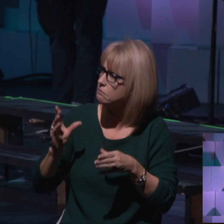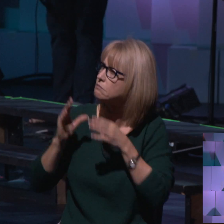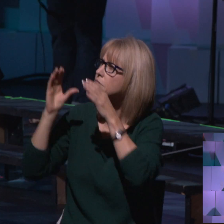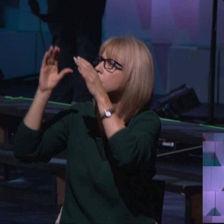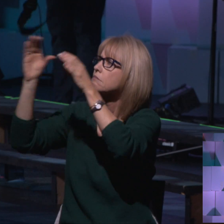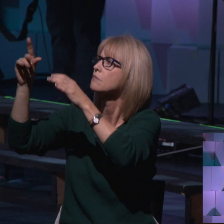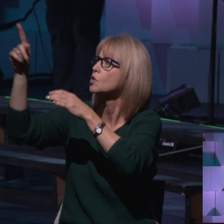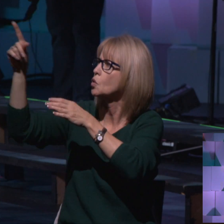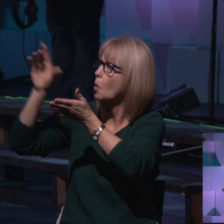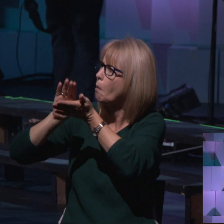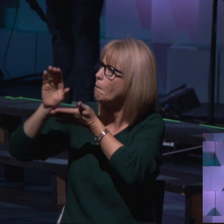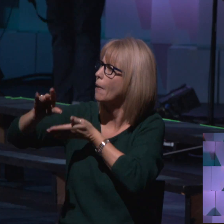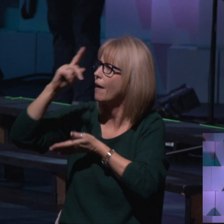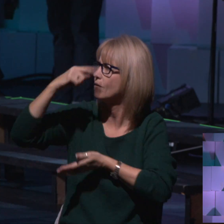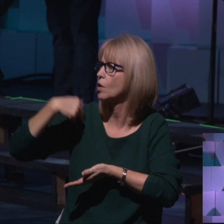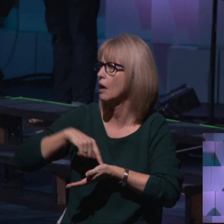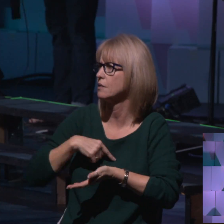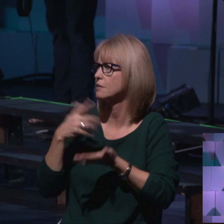us.